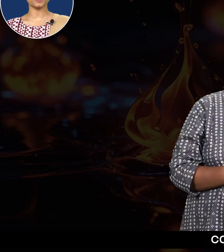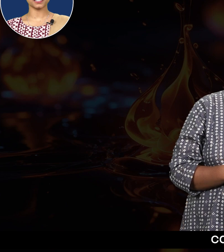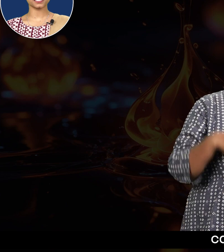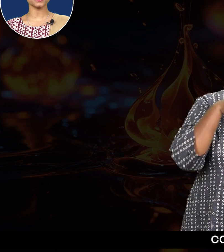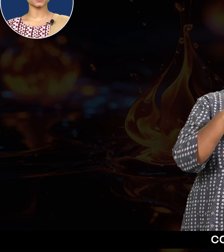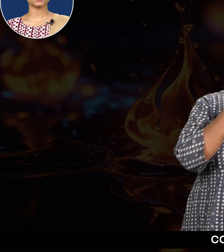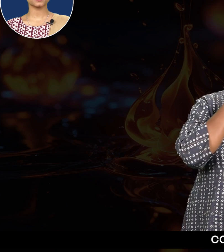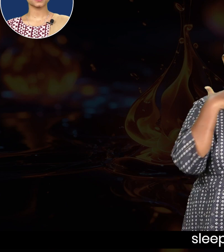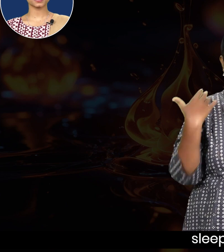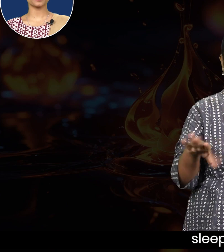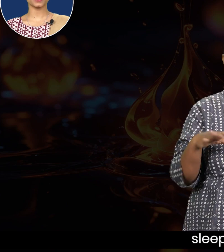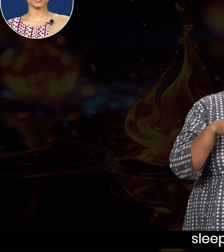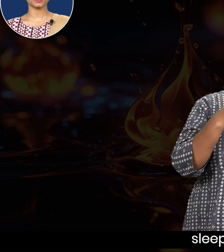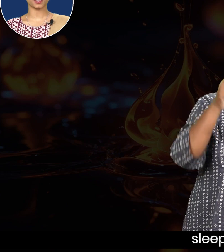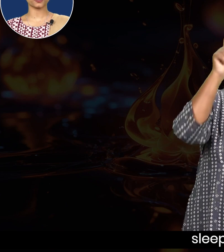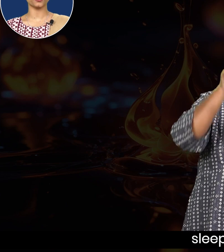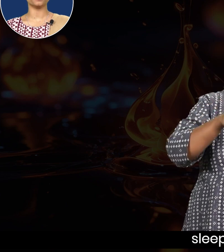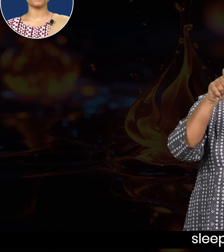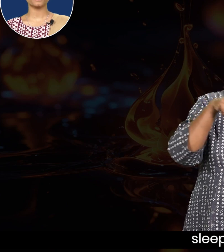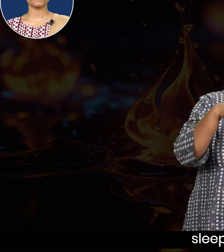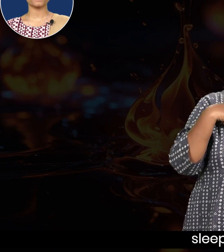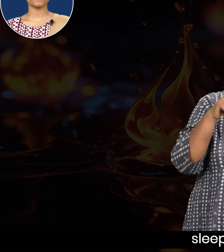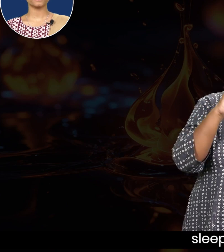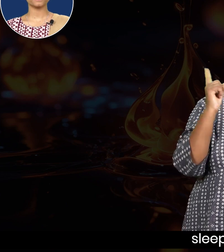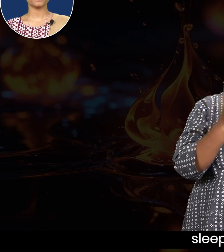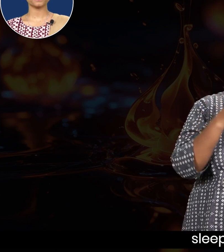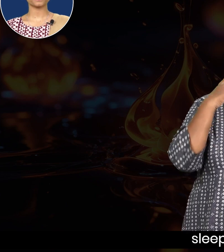can kill persons sleeping in that room.